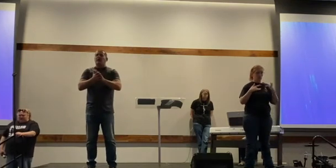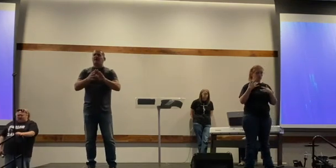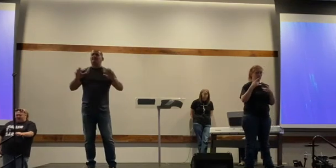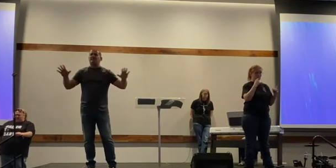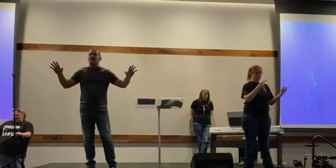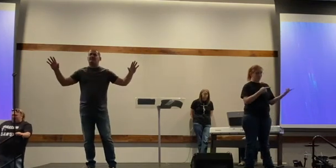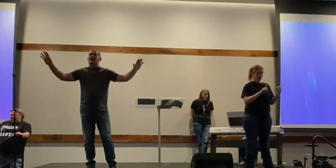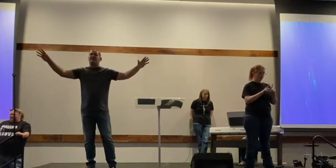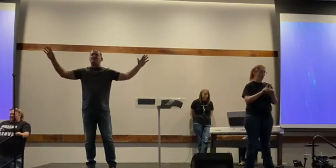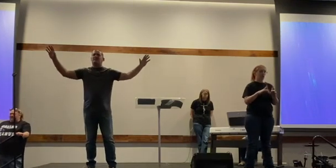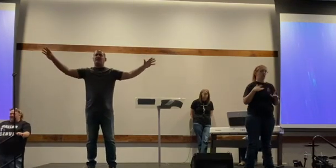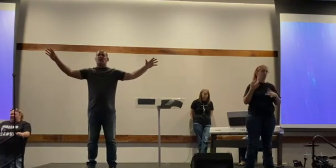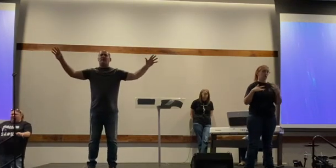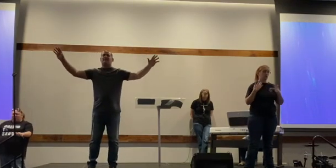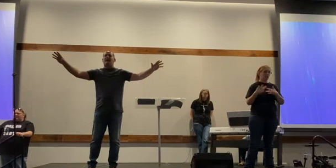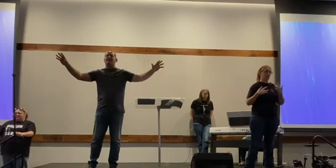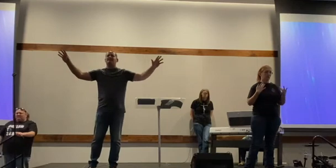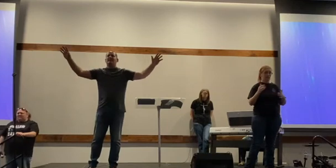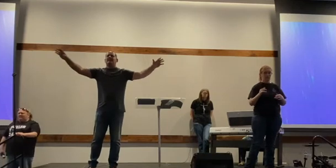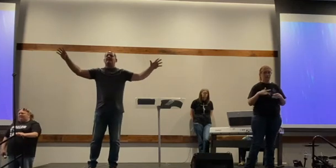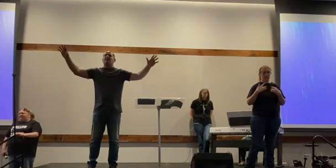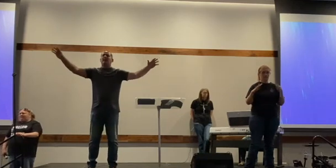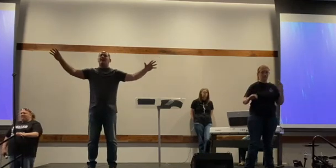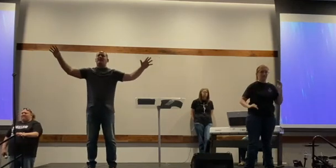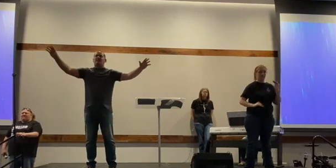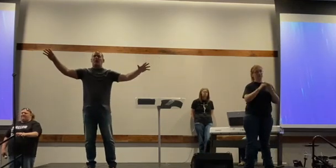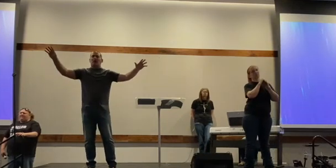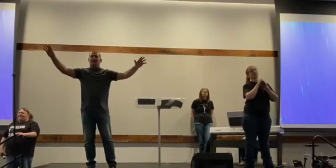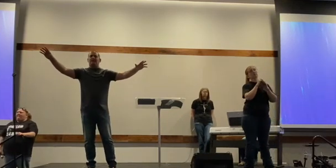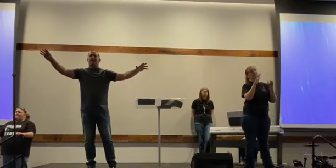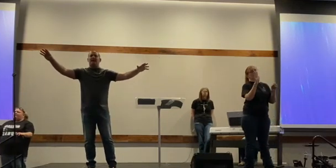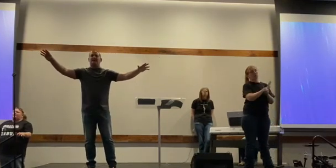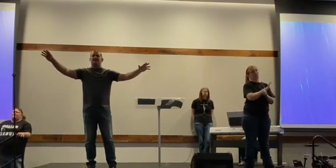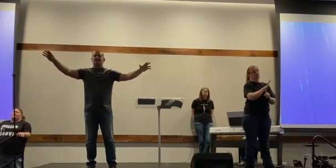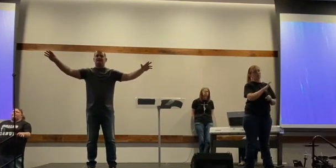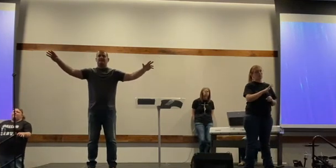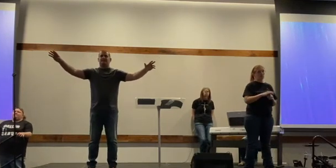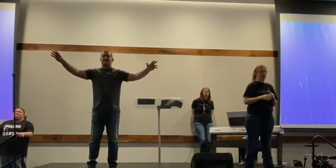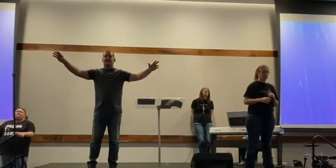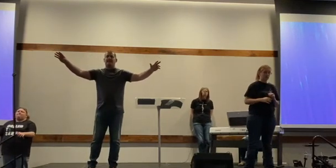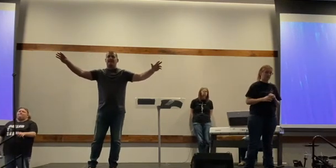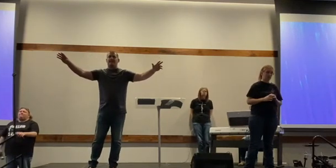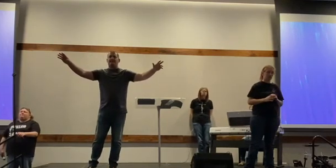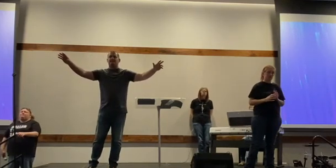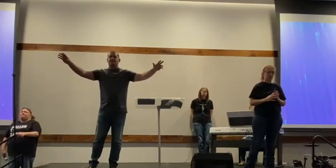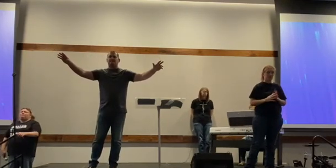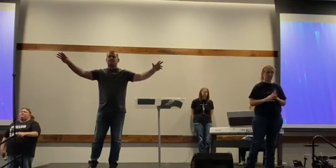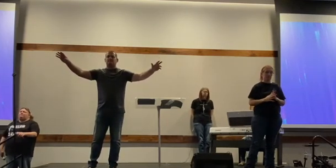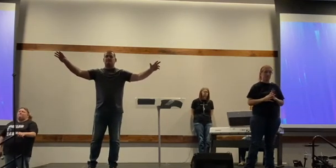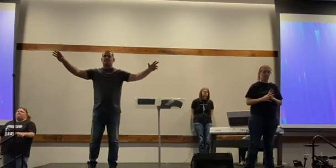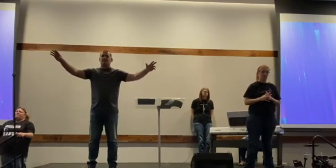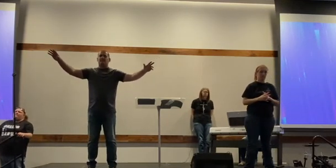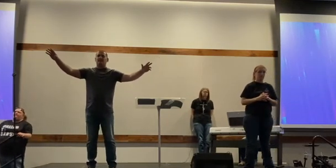who aren't experiencing life to the full in abundance, give them life full in abundance.